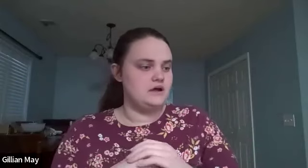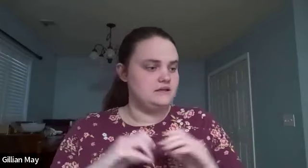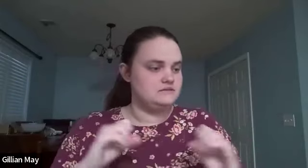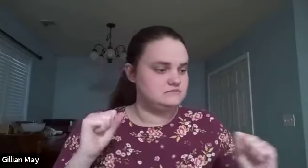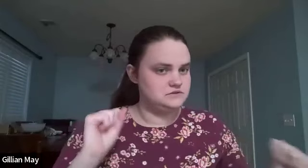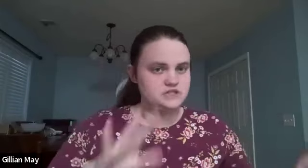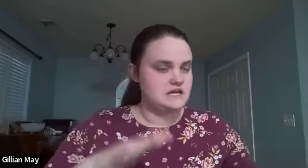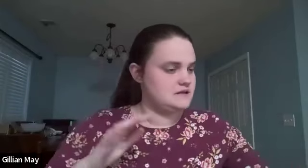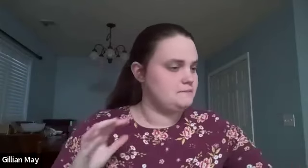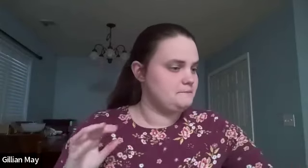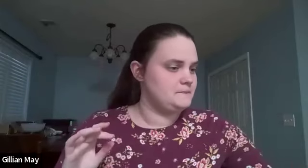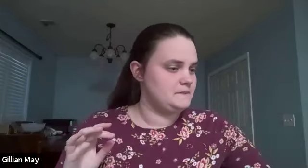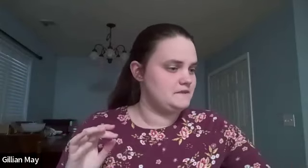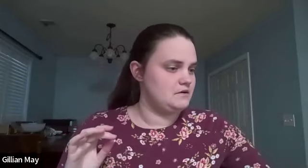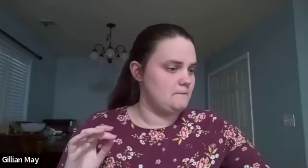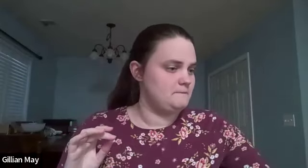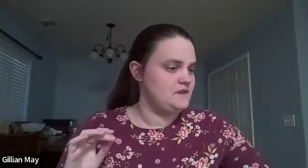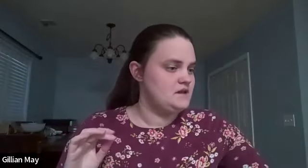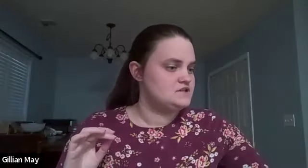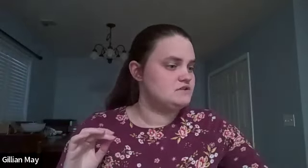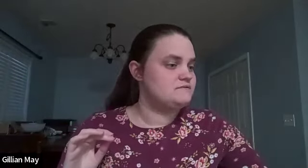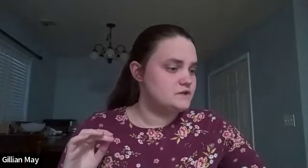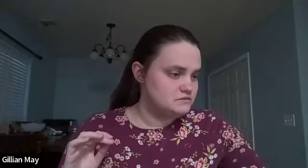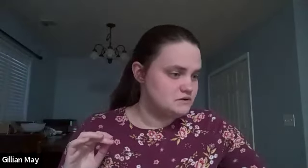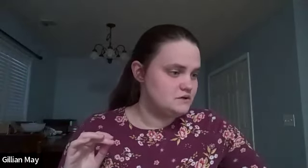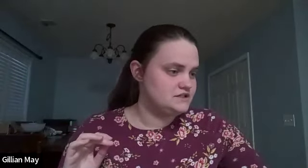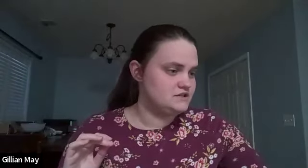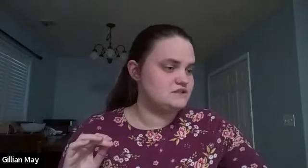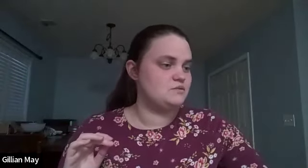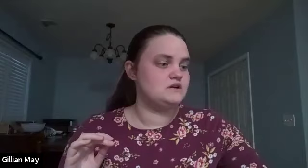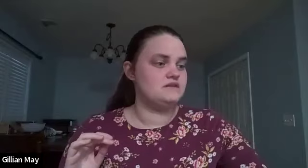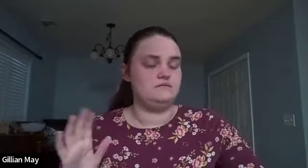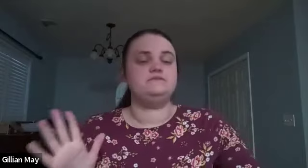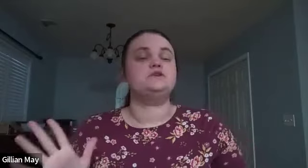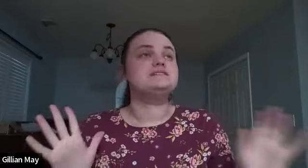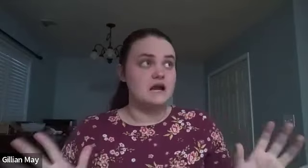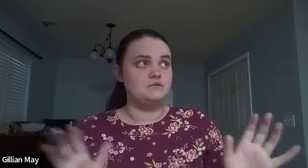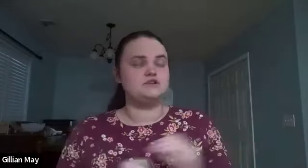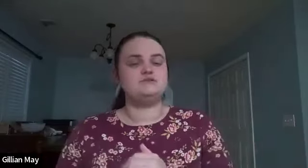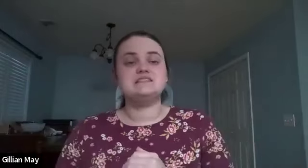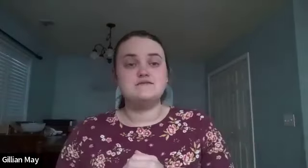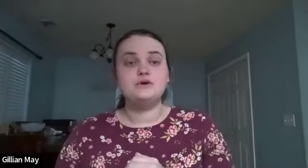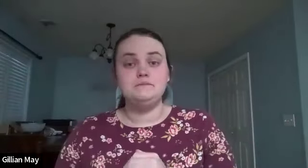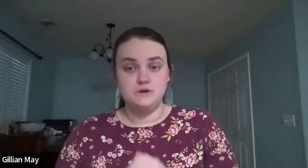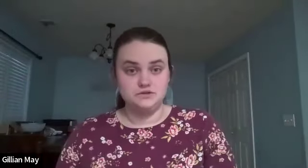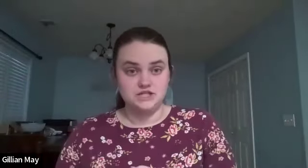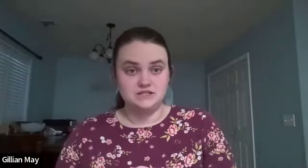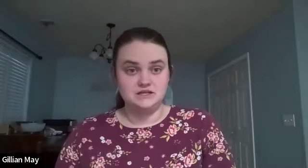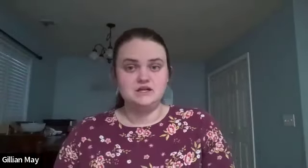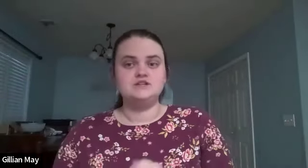but just a heads up. Okay. So the first word we're going to do is the first sign we're going to do is the sign for emotion. So